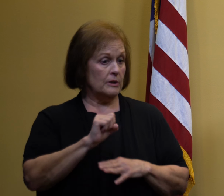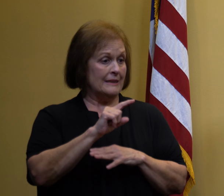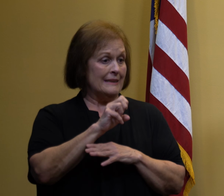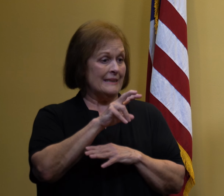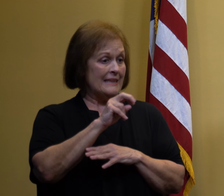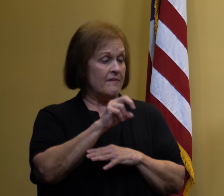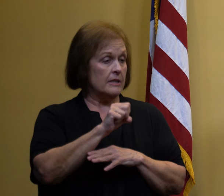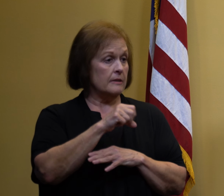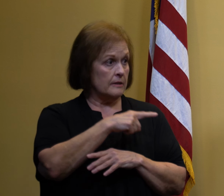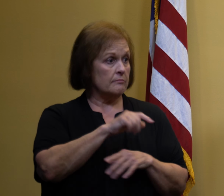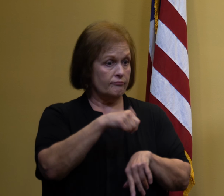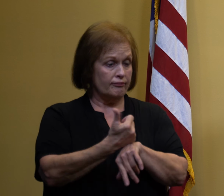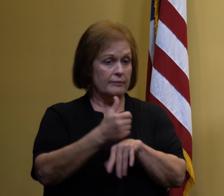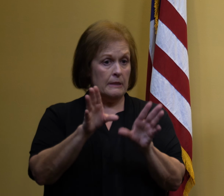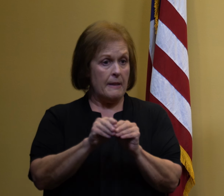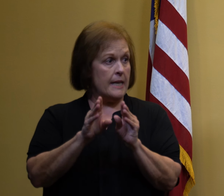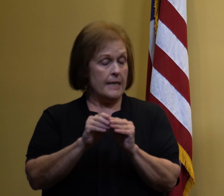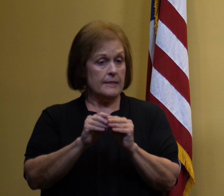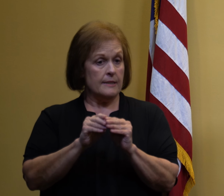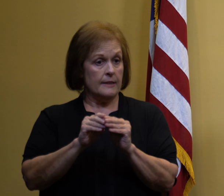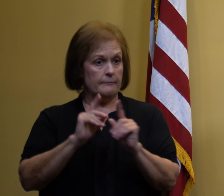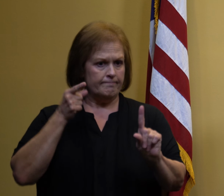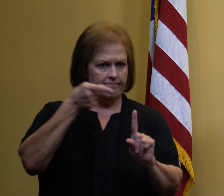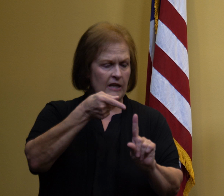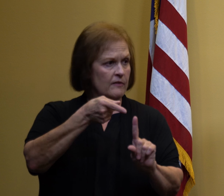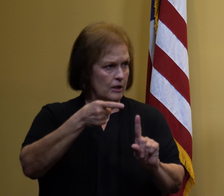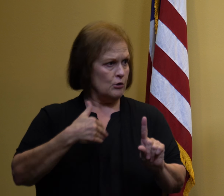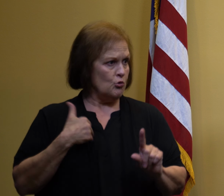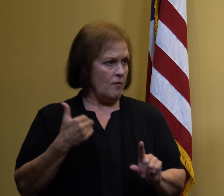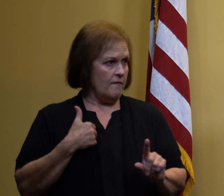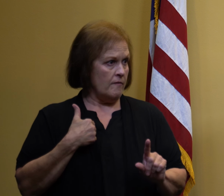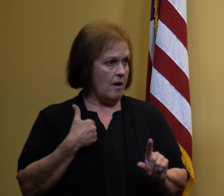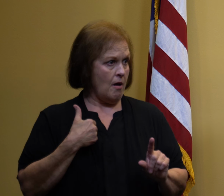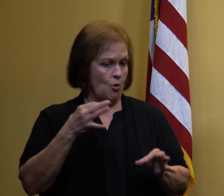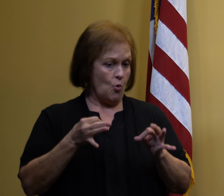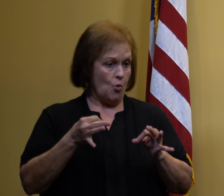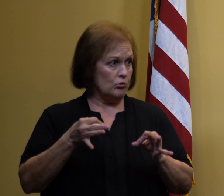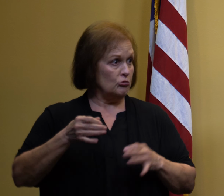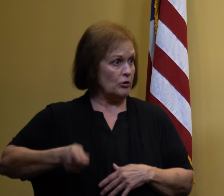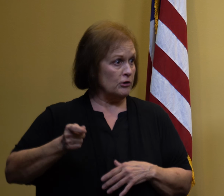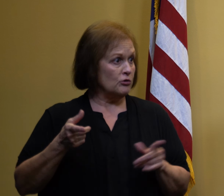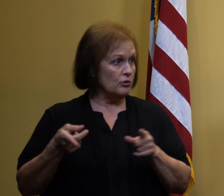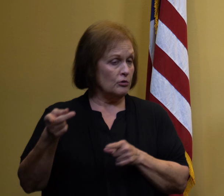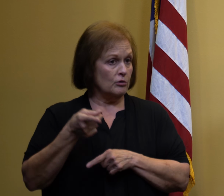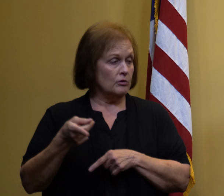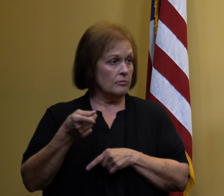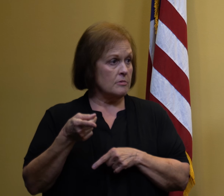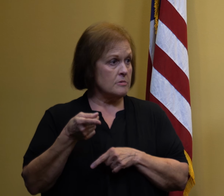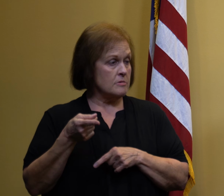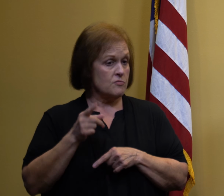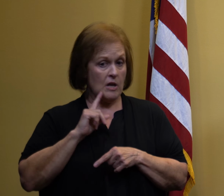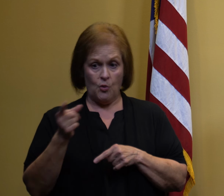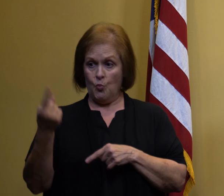Stevens, organized several meetings specifically with the juvenile court judges to hear from them directly. But only one